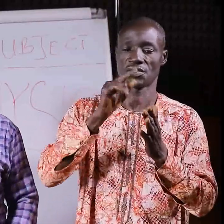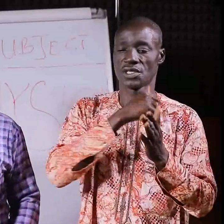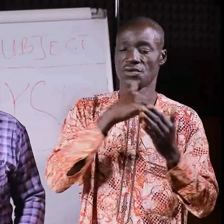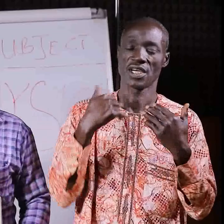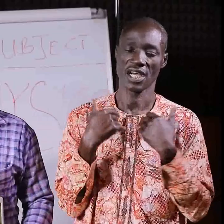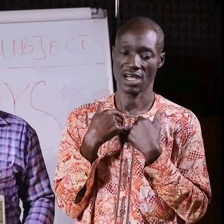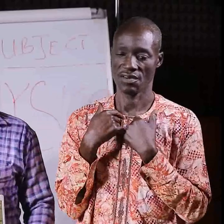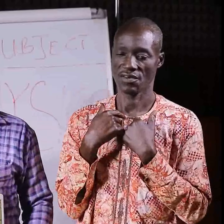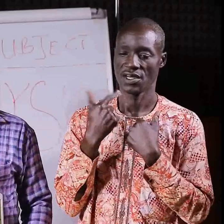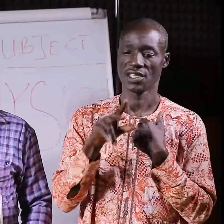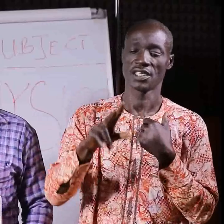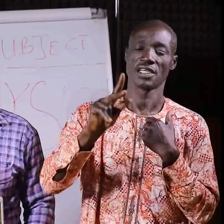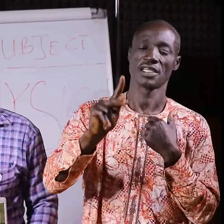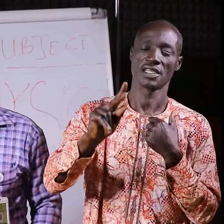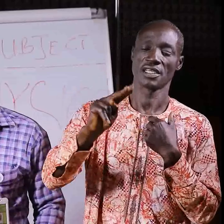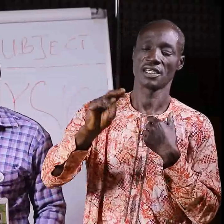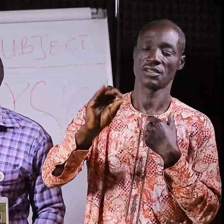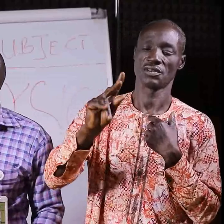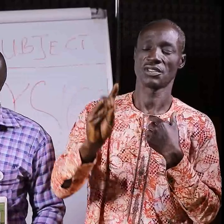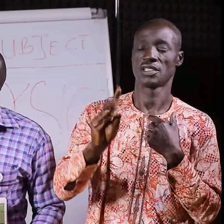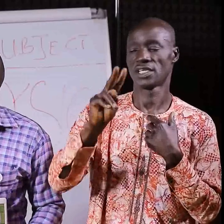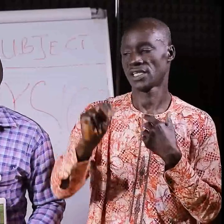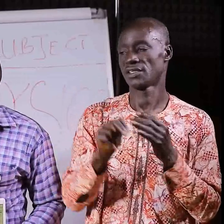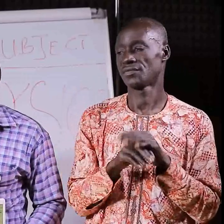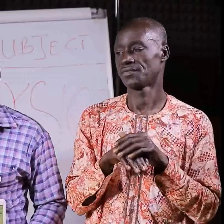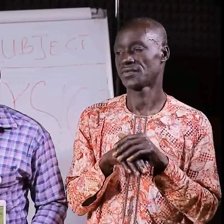have the node.